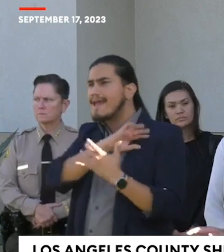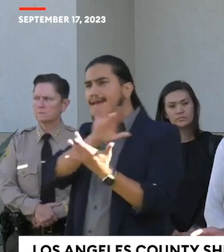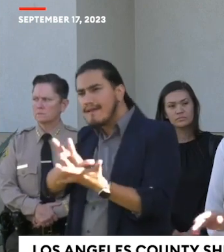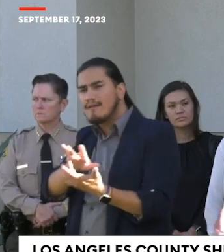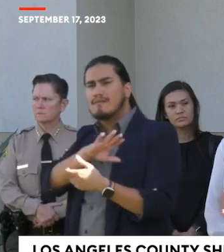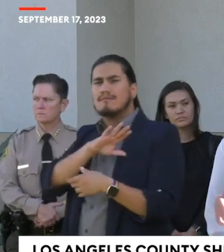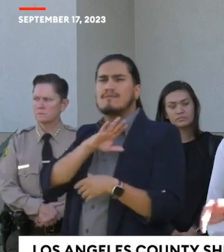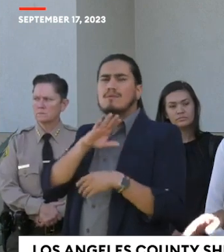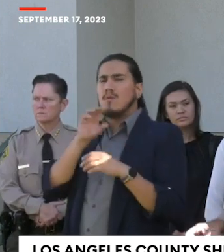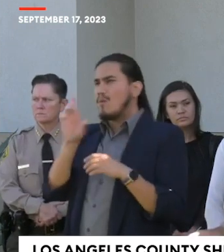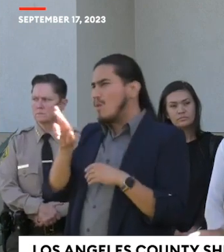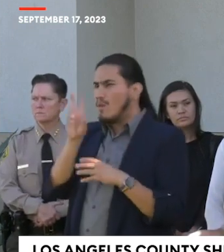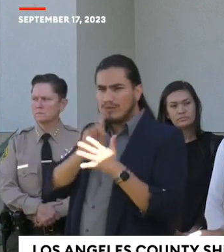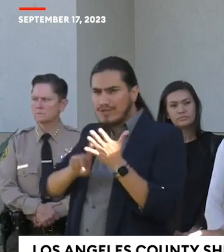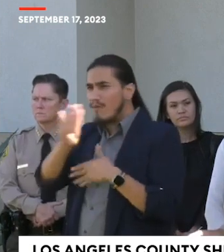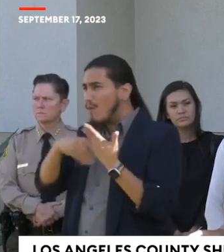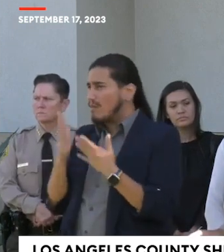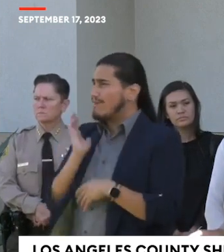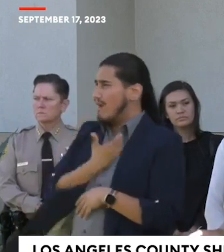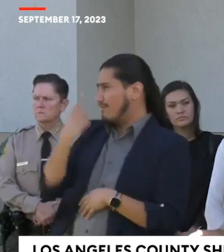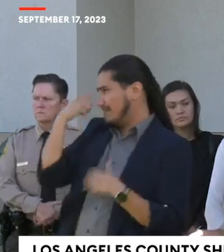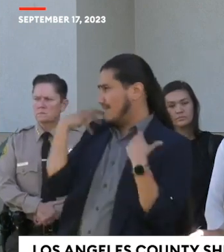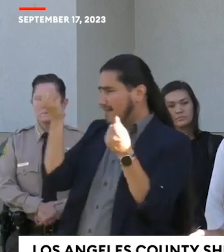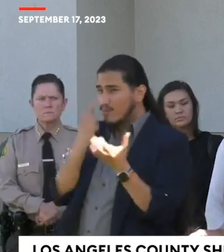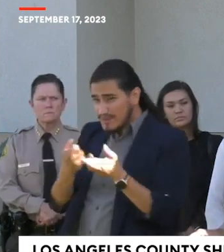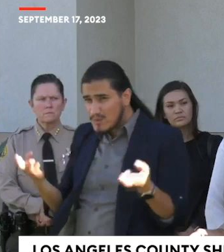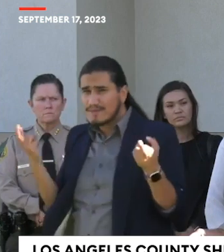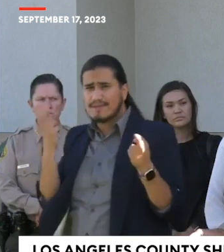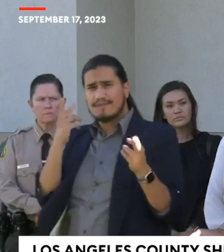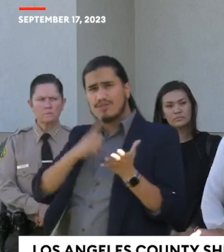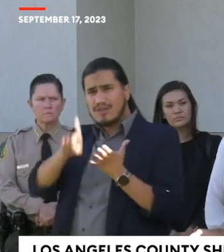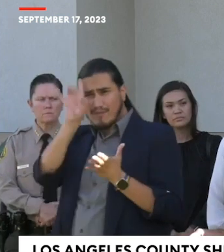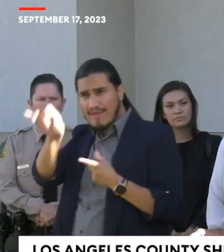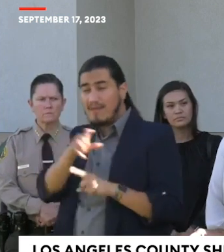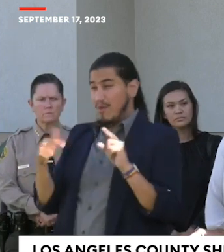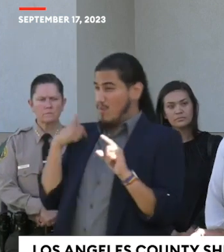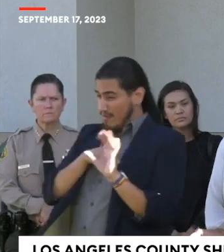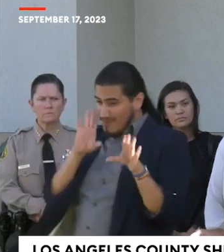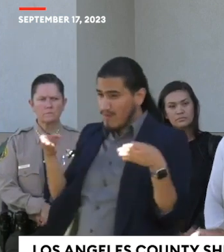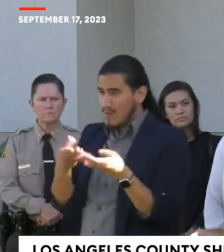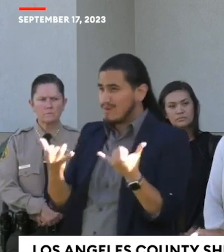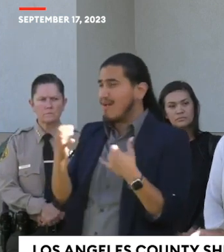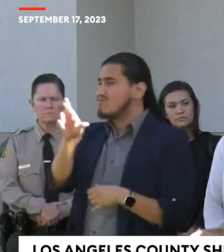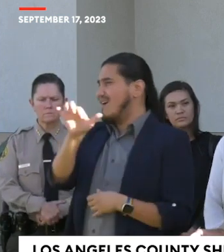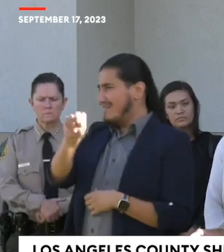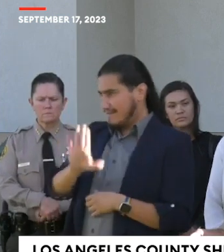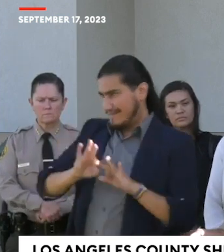all of our, or looking at all of our mental health resources. But we are focused on Ryan's